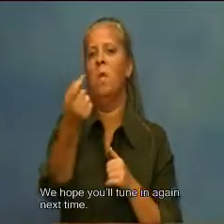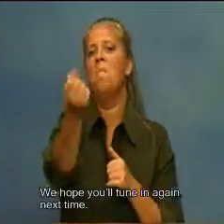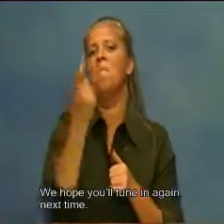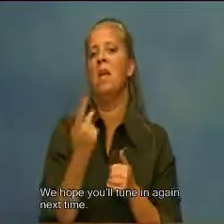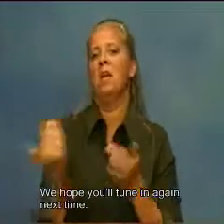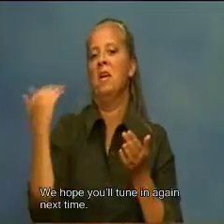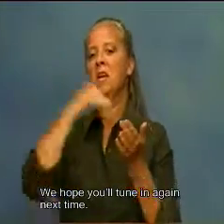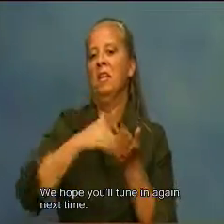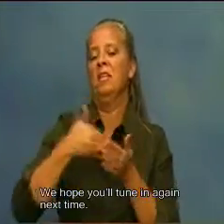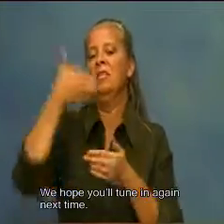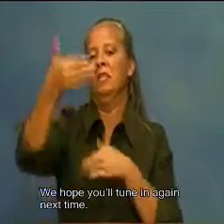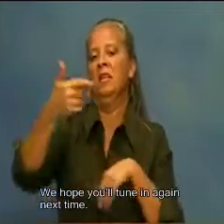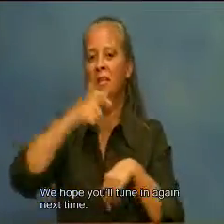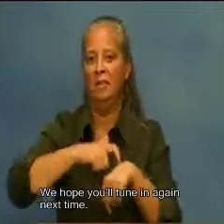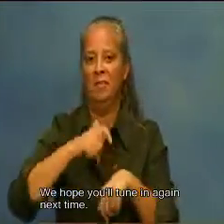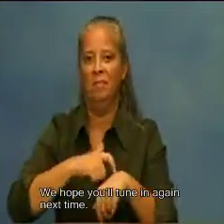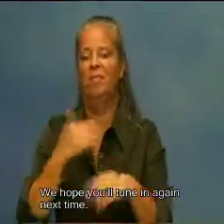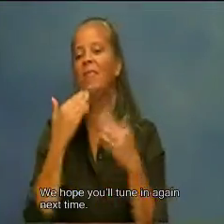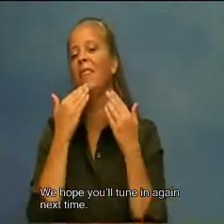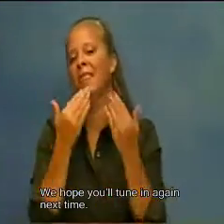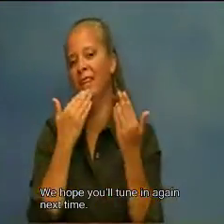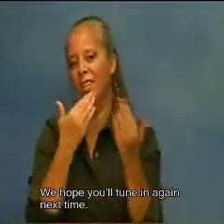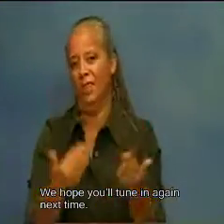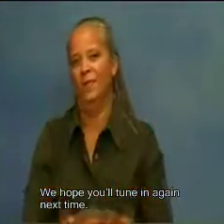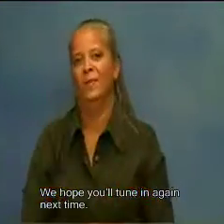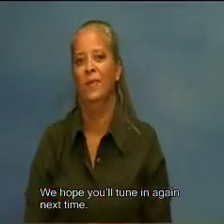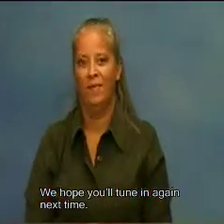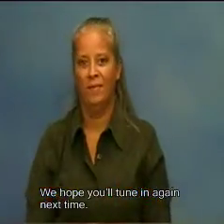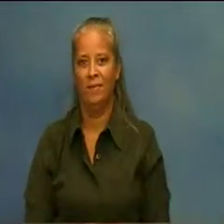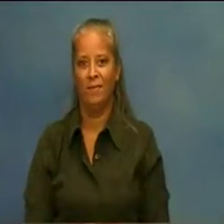We hope you'll tune in again next time. Thank you.